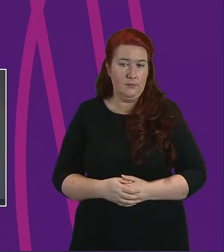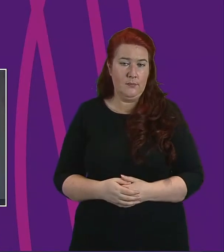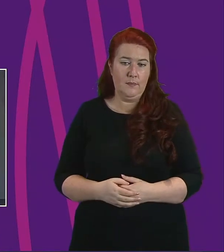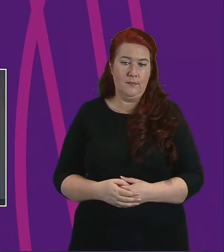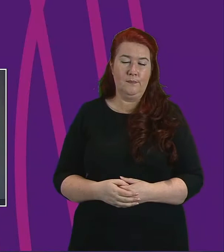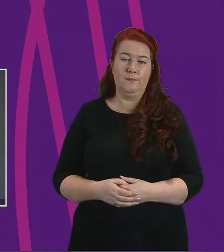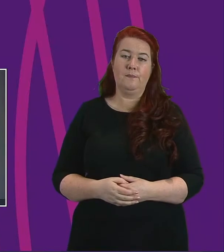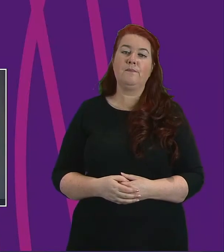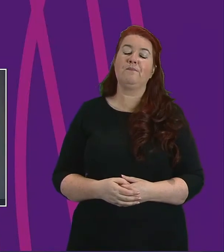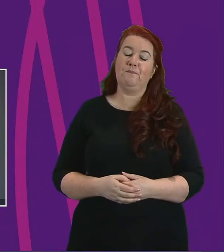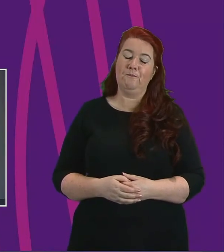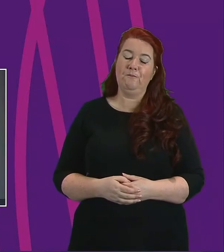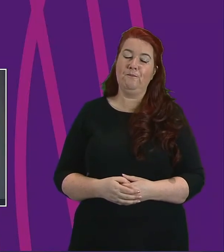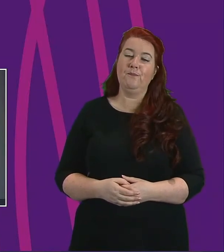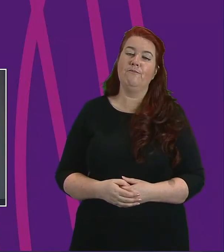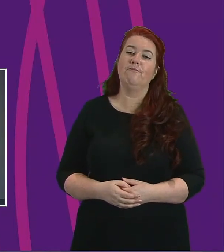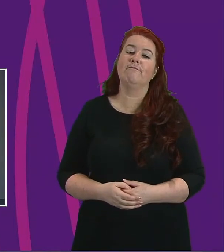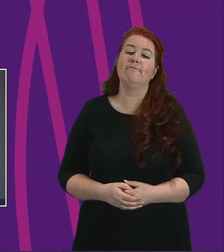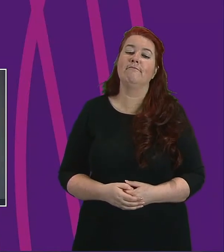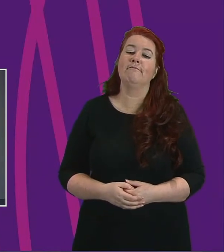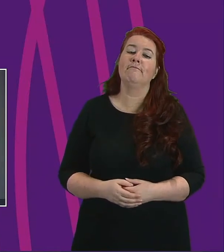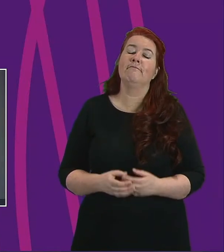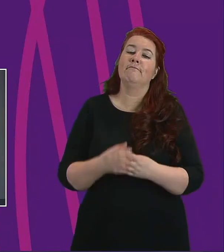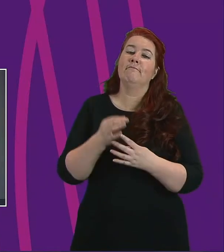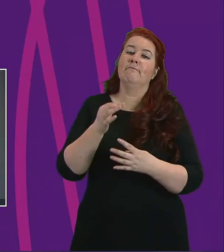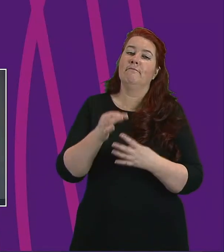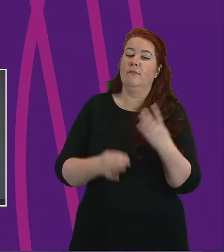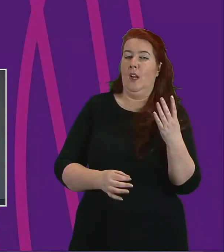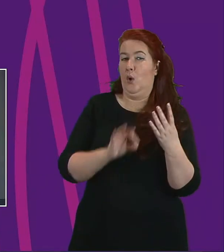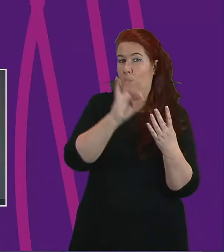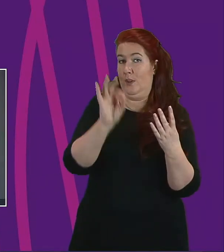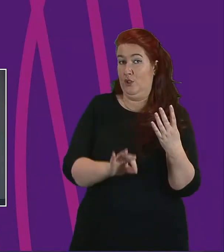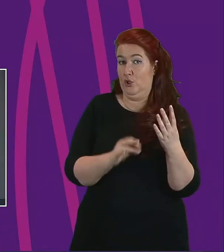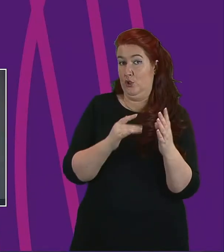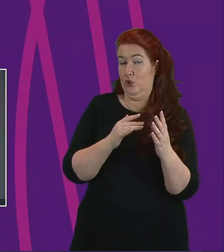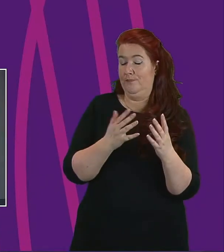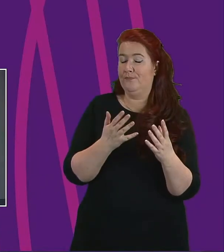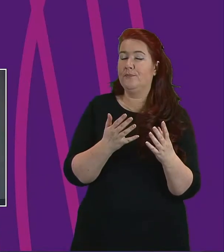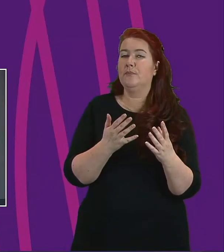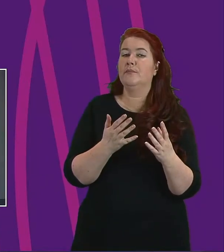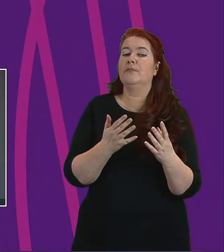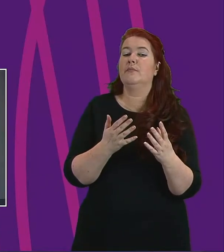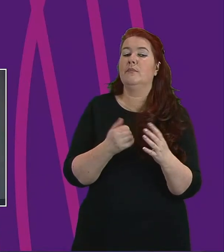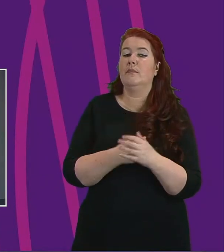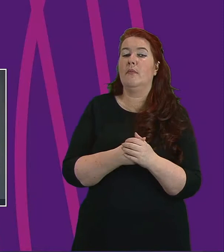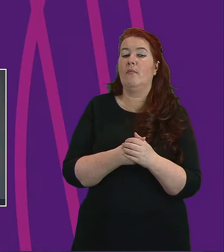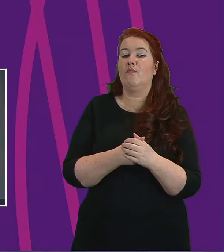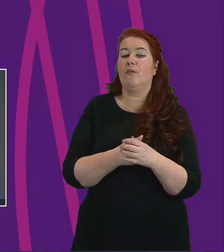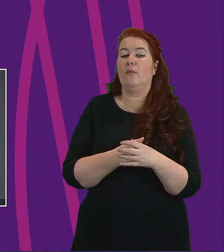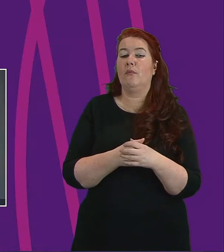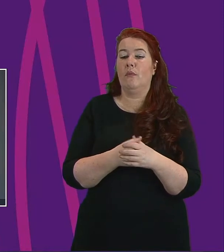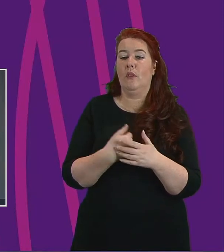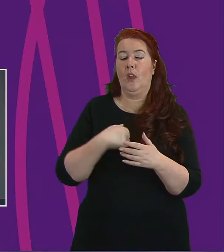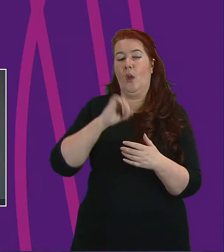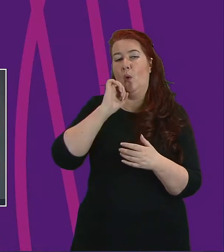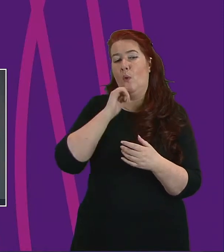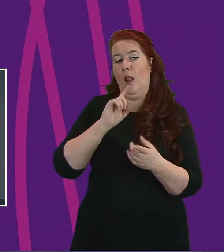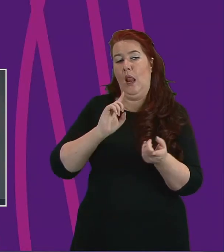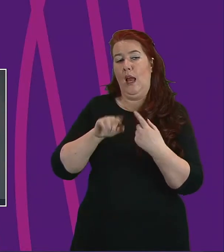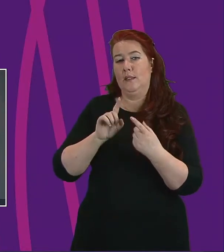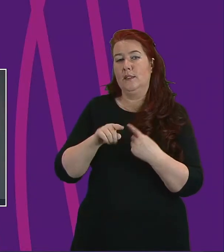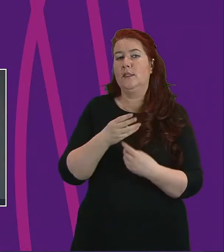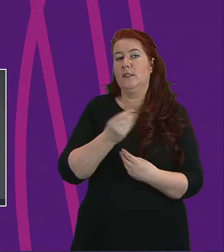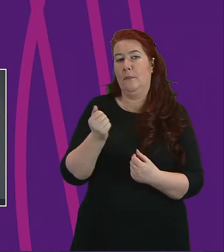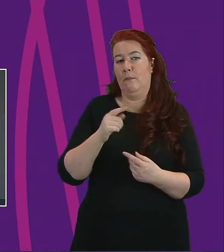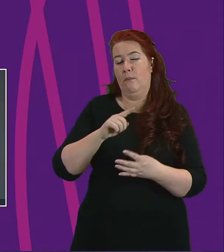So there are a range of questions that Mr Green has posed there, and let me give some answers across all of